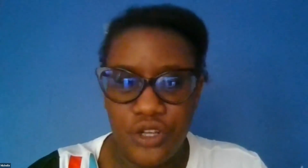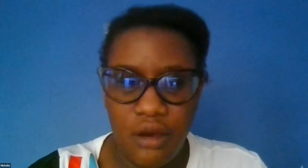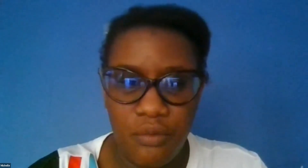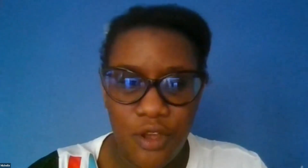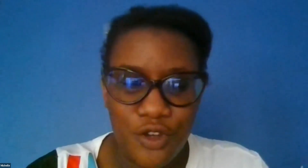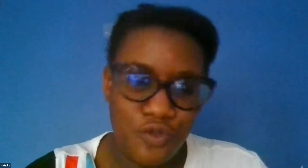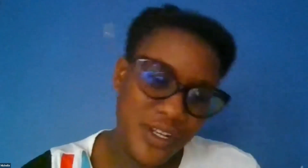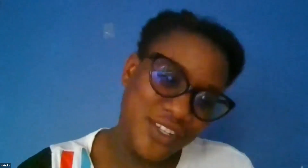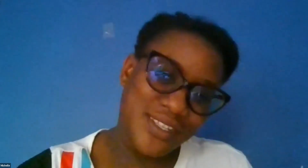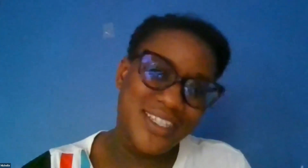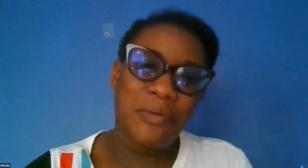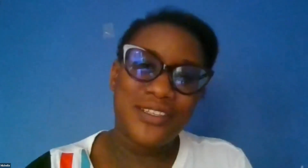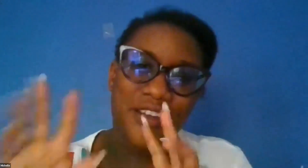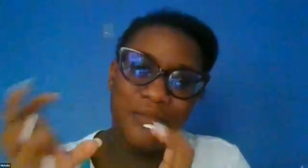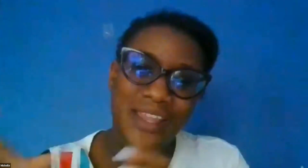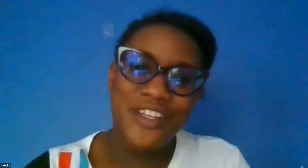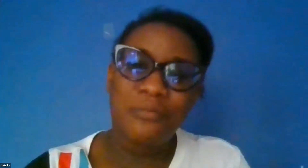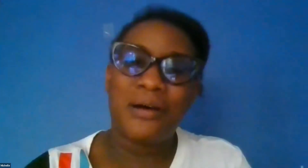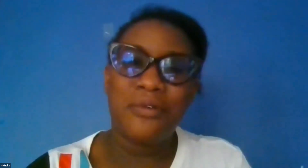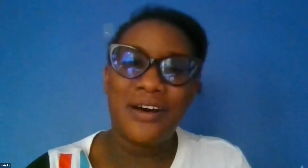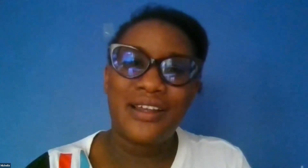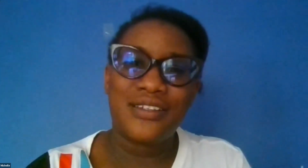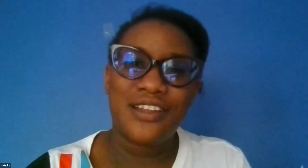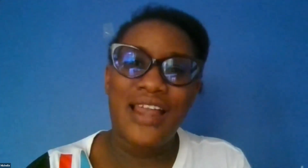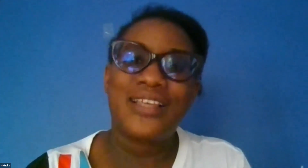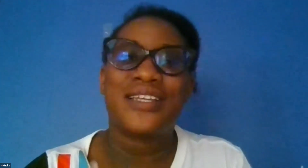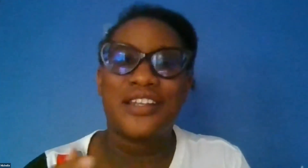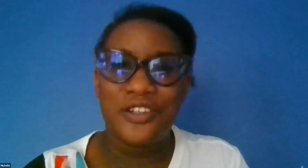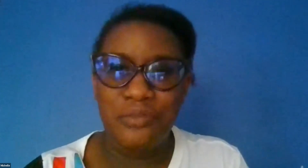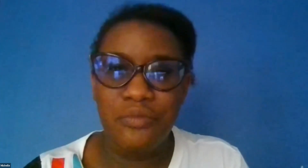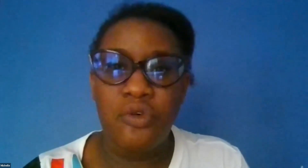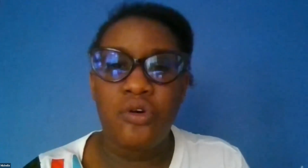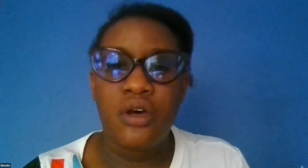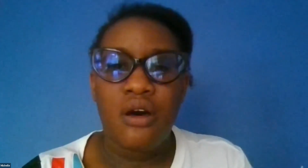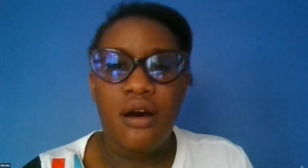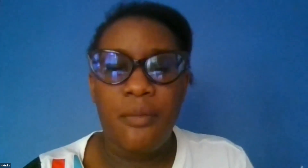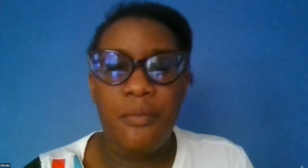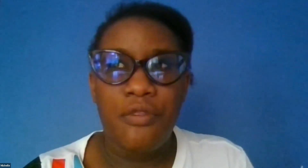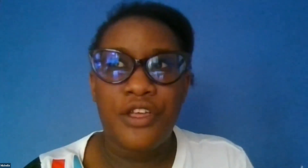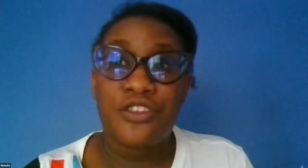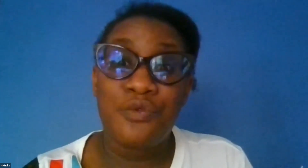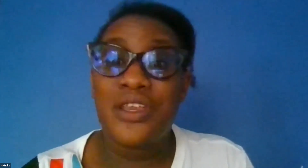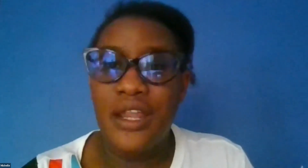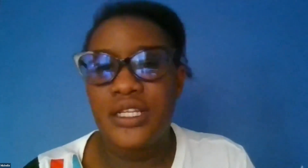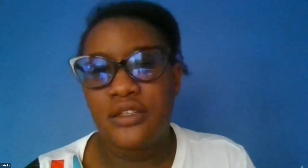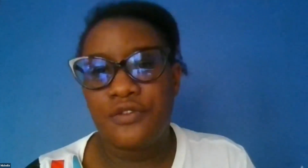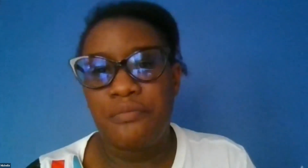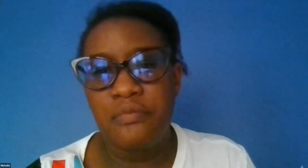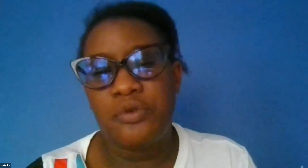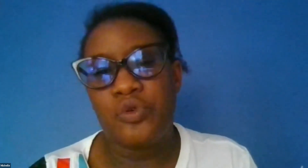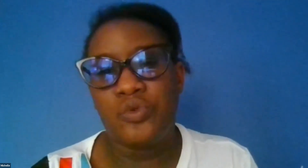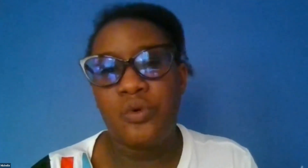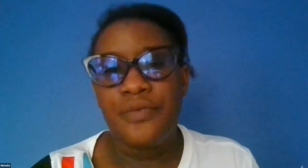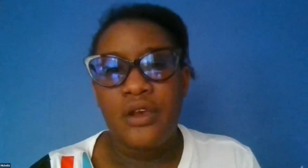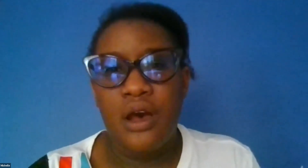informative session to really just step outside of my little bubble and understand a little bit more the realities